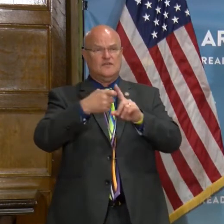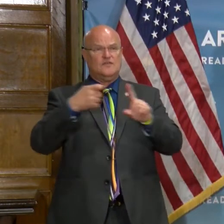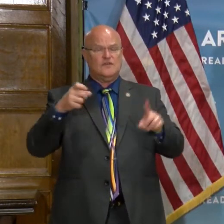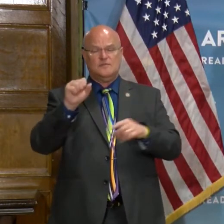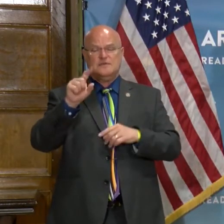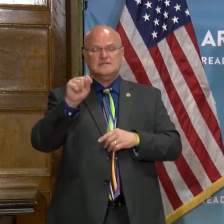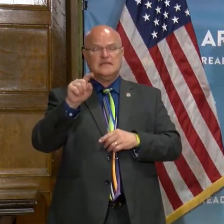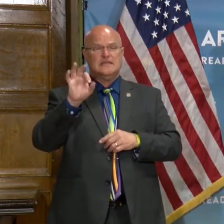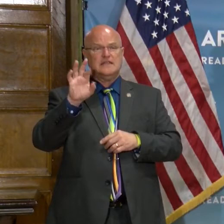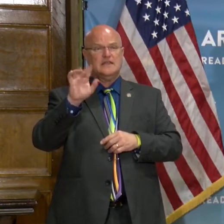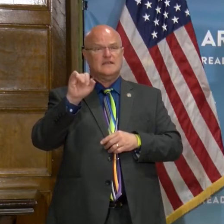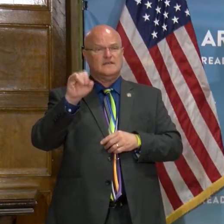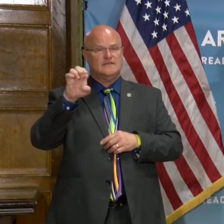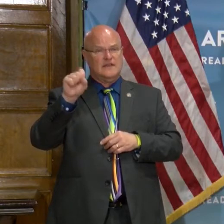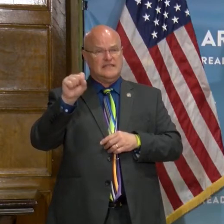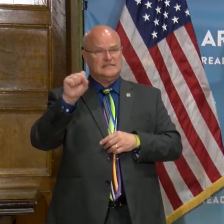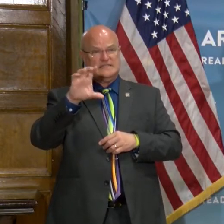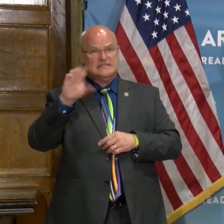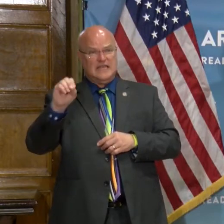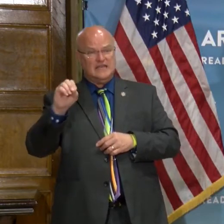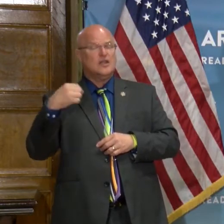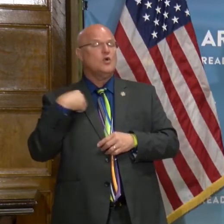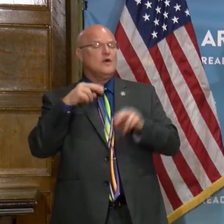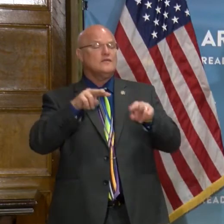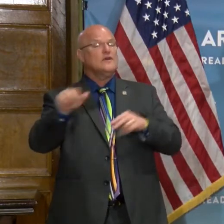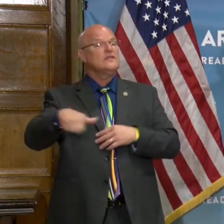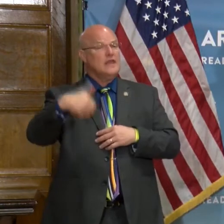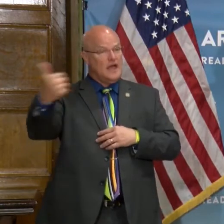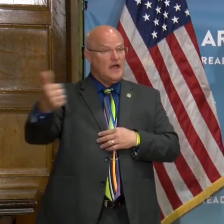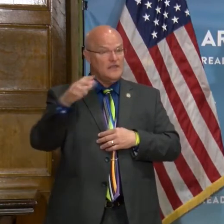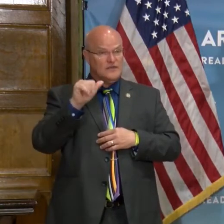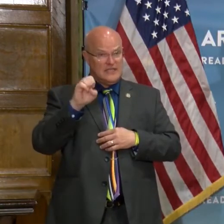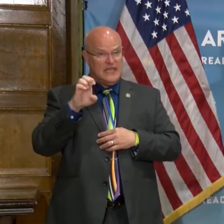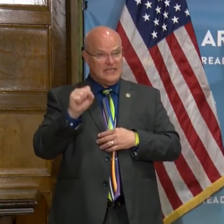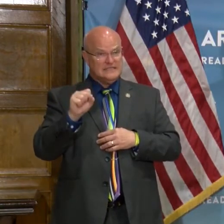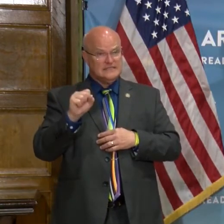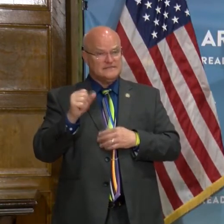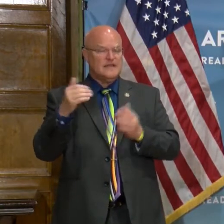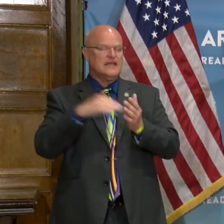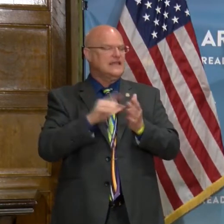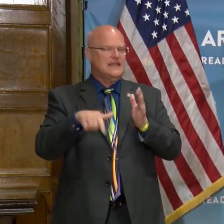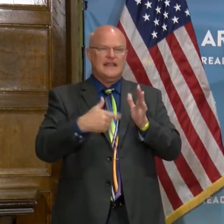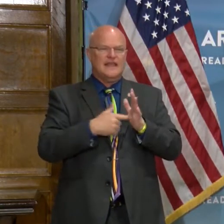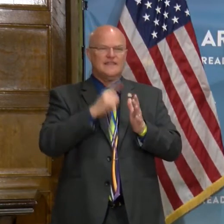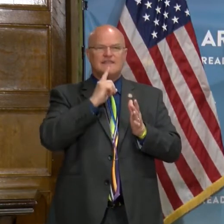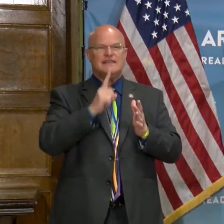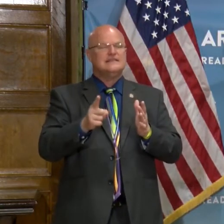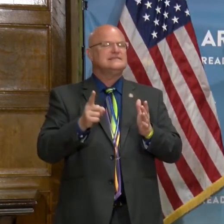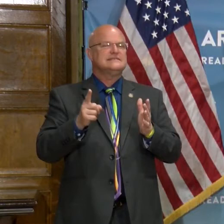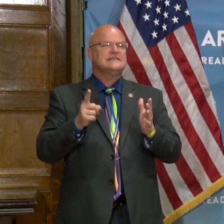from St. Francis County. We've looked at where the other cases are. Again, this is just,